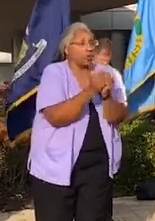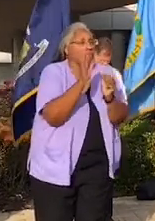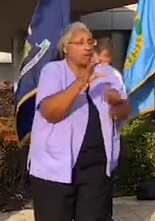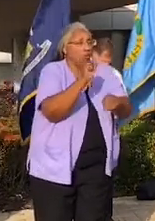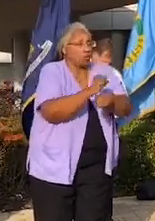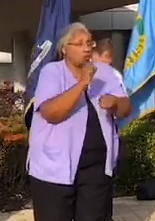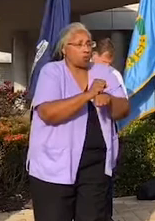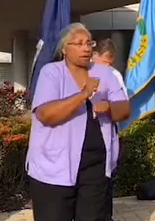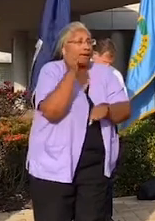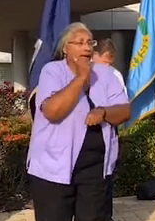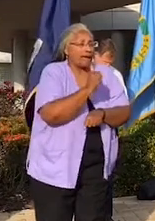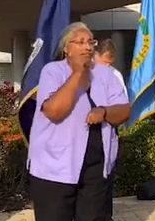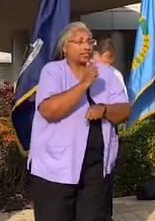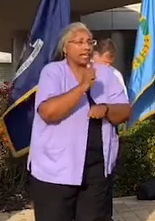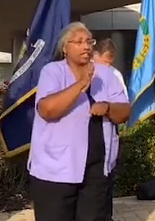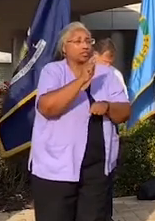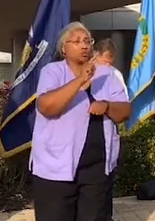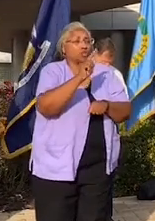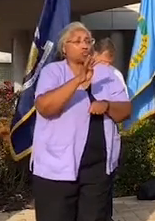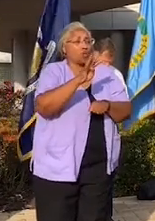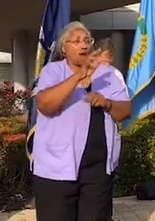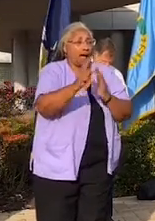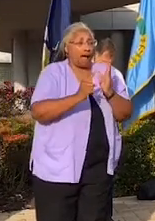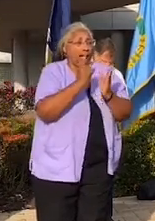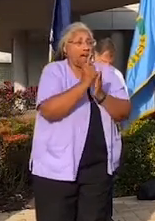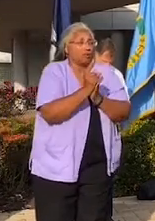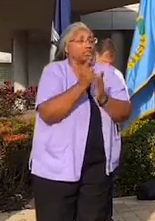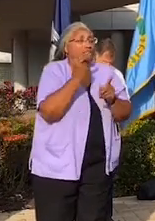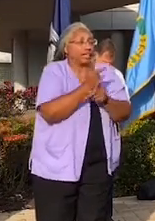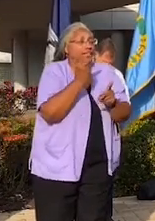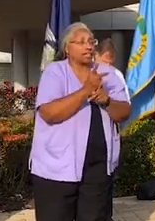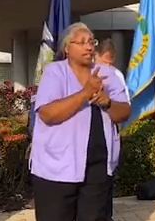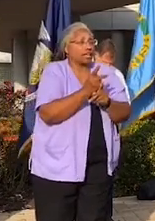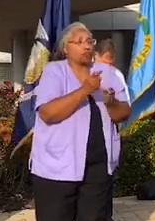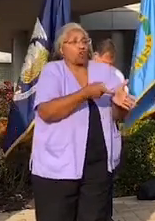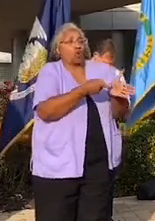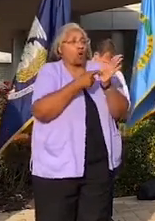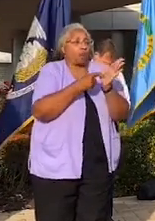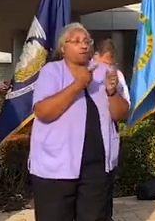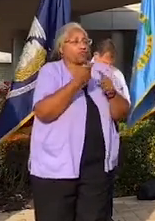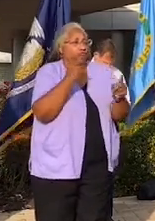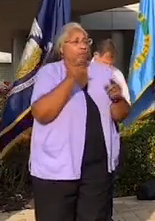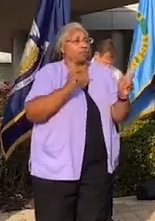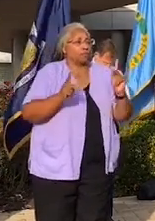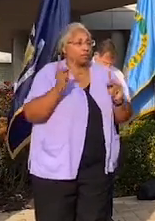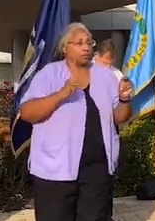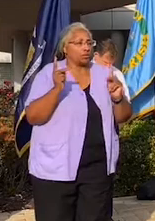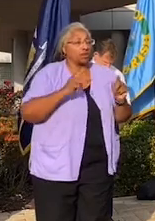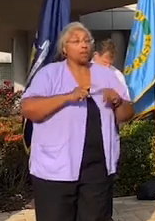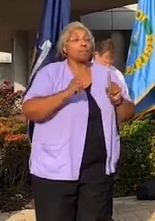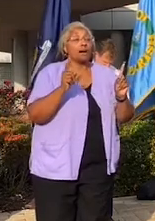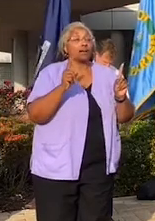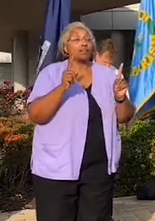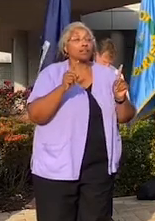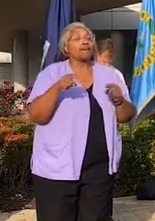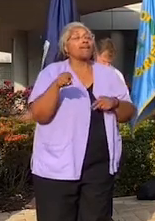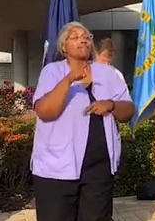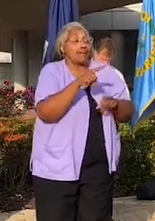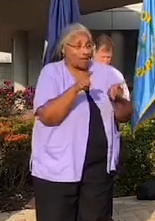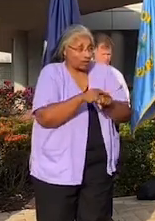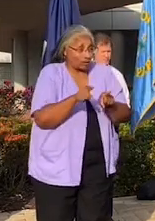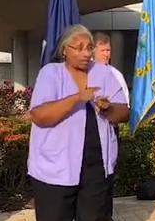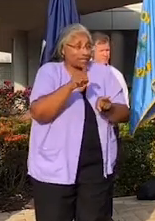single day, 24 hours, meeting the demands of our public. But they need more